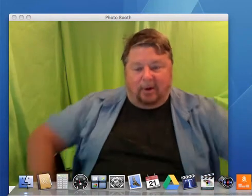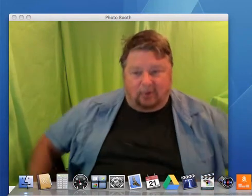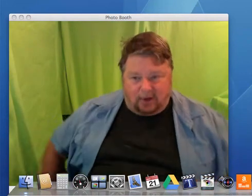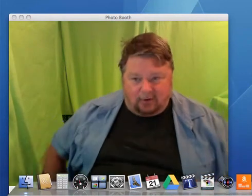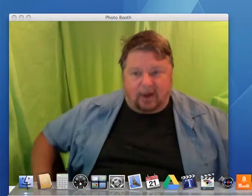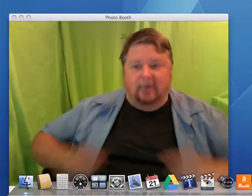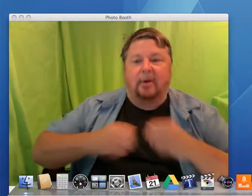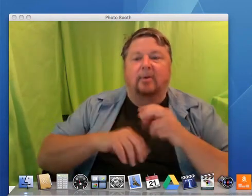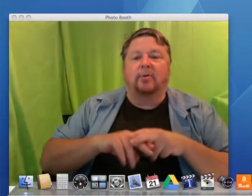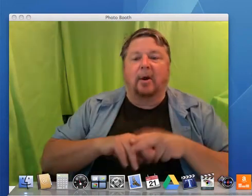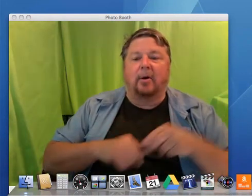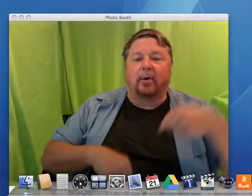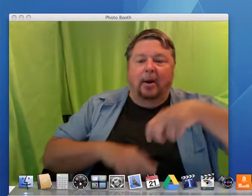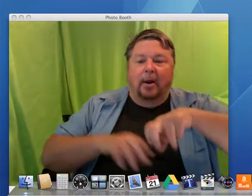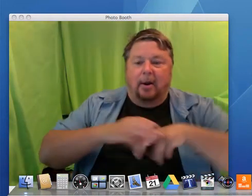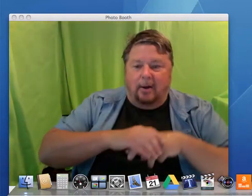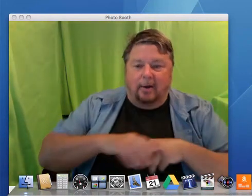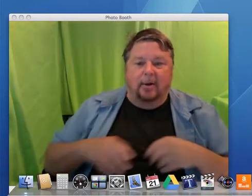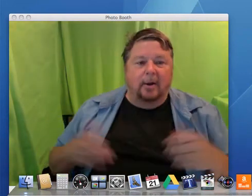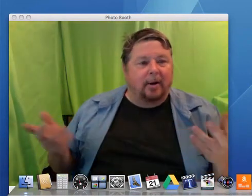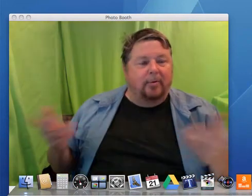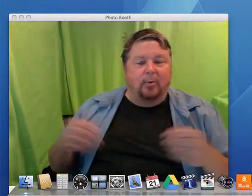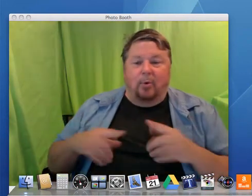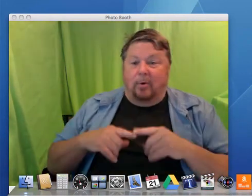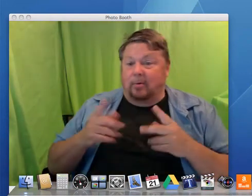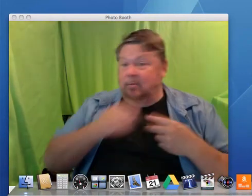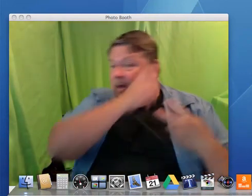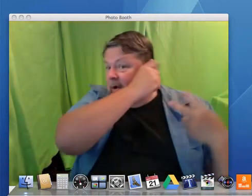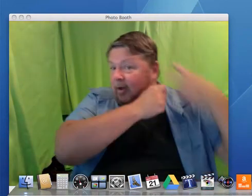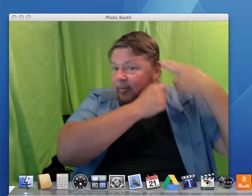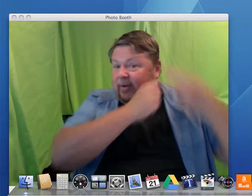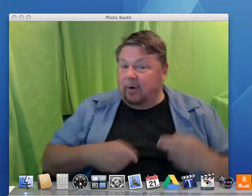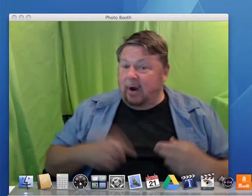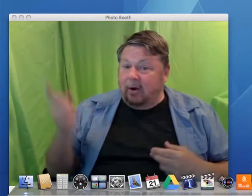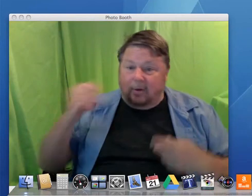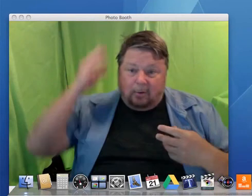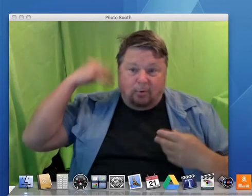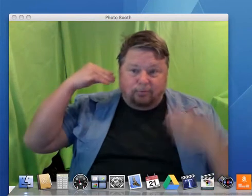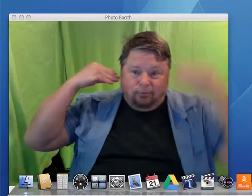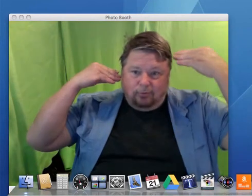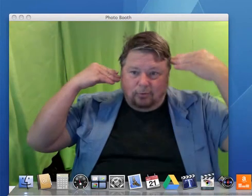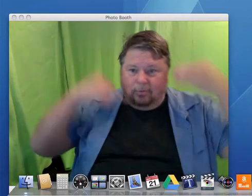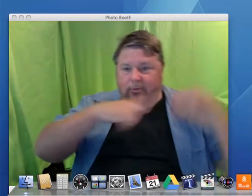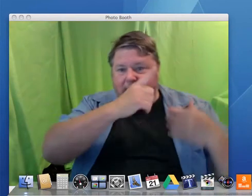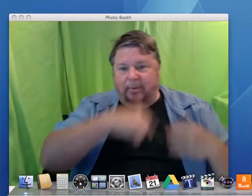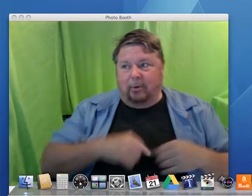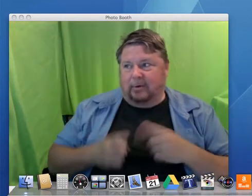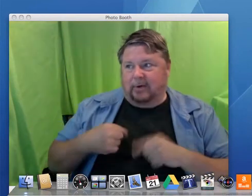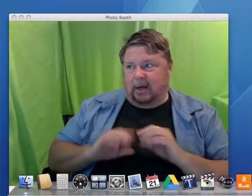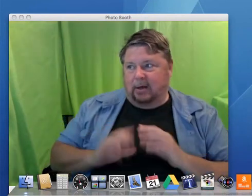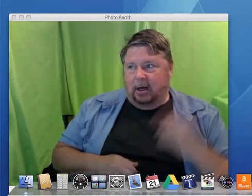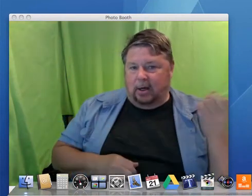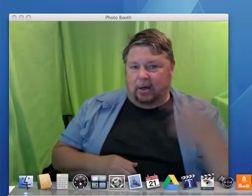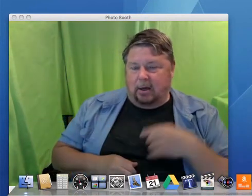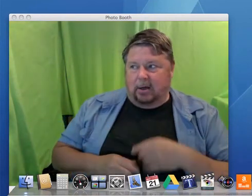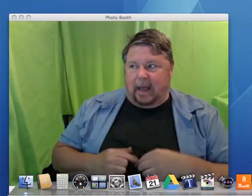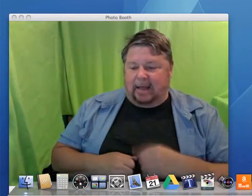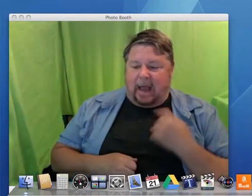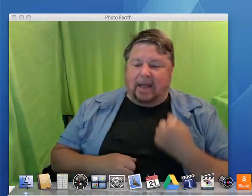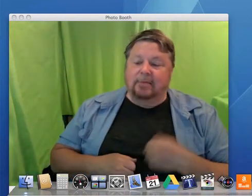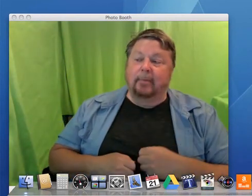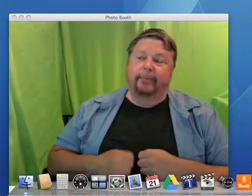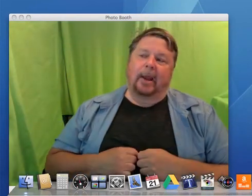Make you sit on your hands on your chair, or cut off a piece of your hair. Ooh, what happened to you? It was signed. Uh,